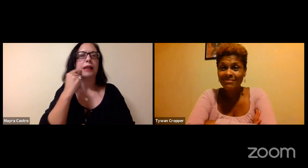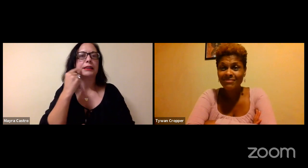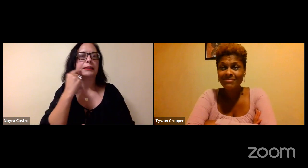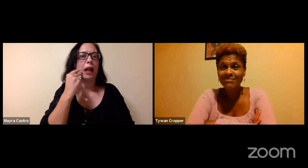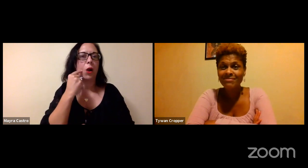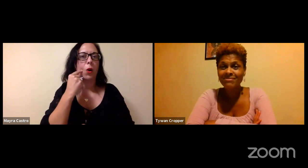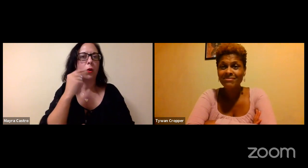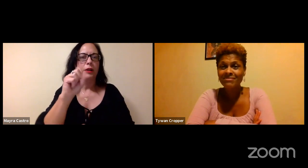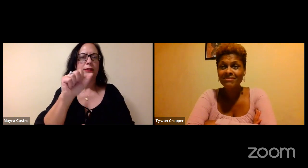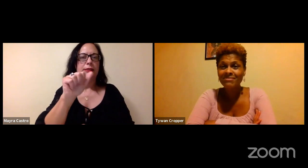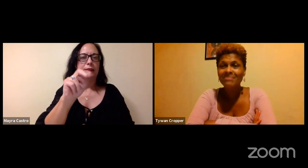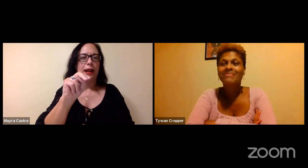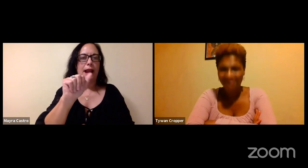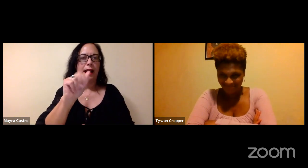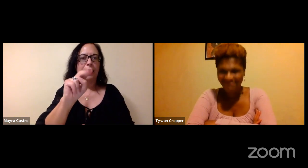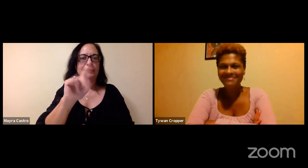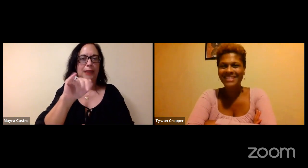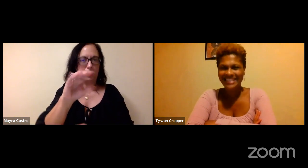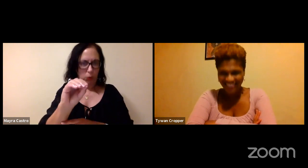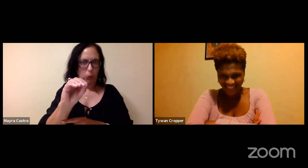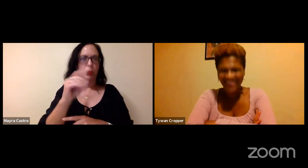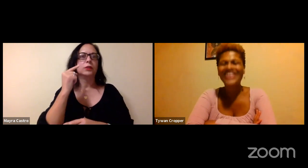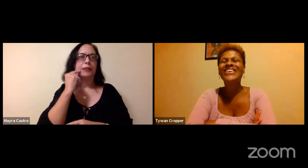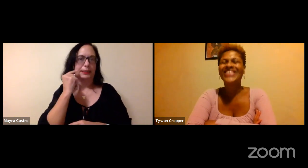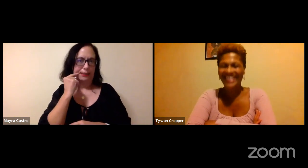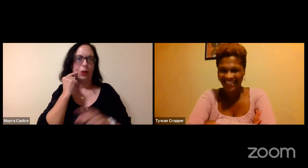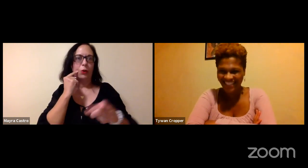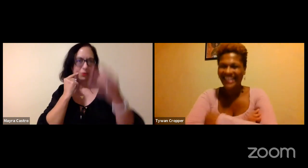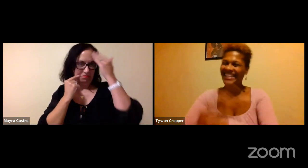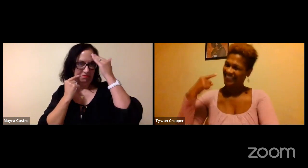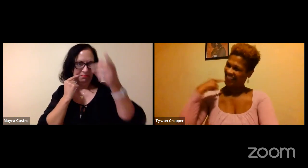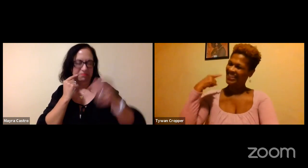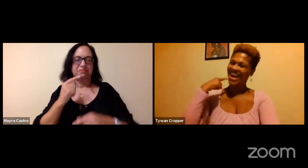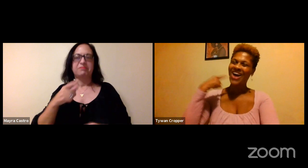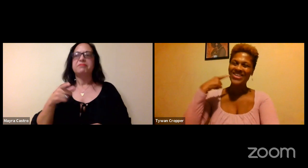to Texas, to San Antonio.